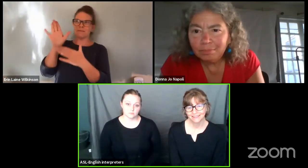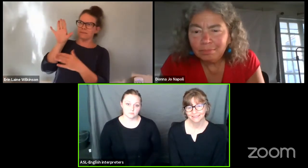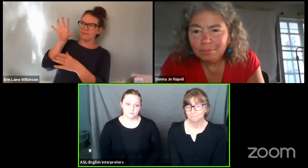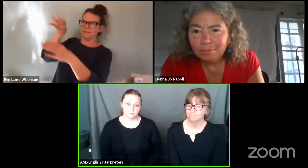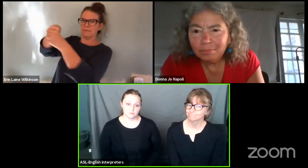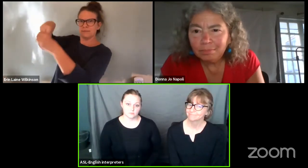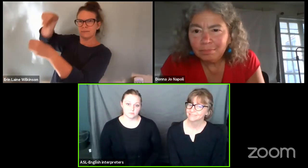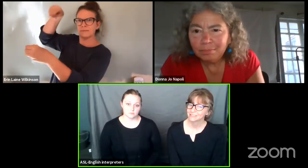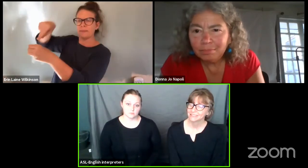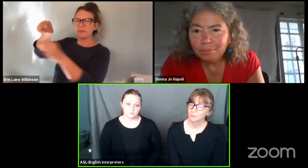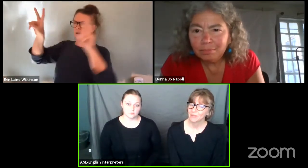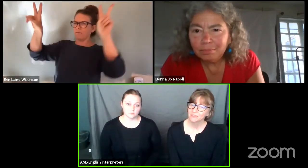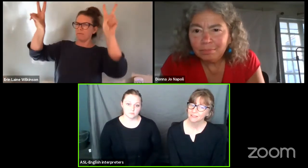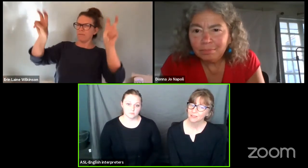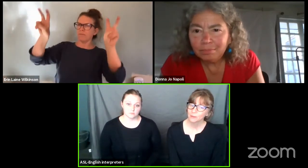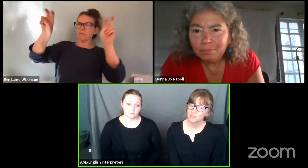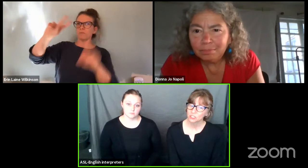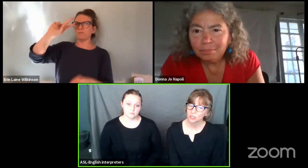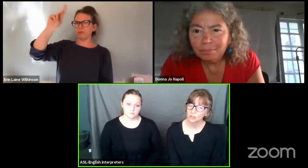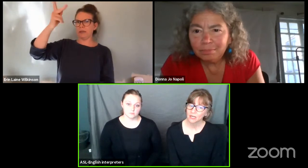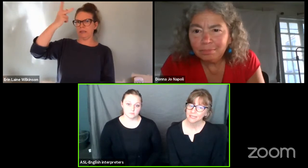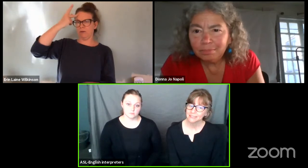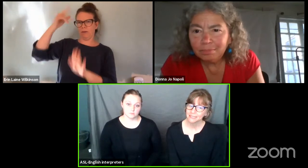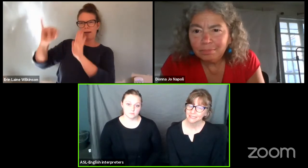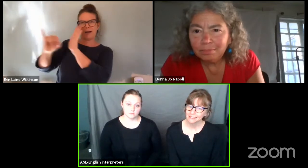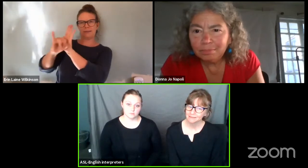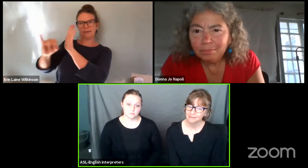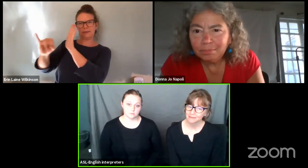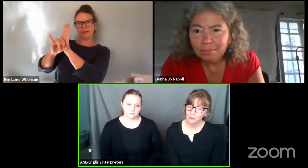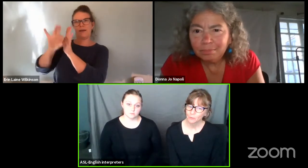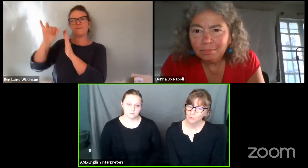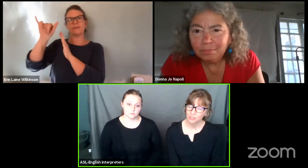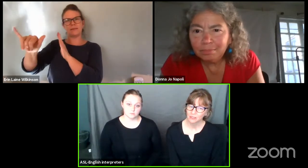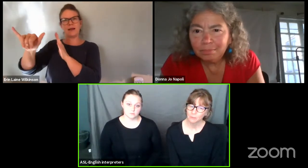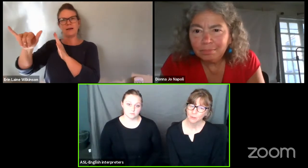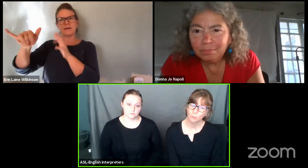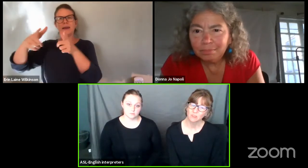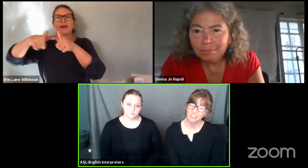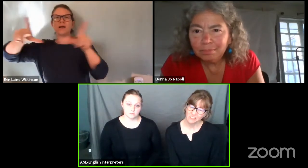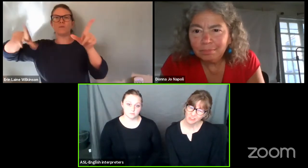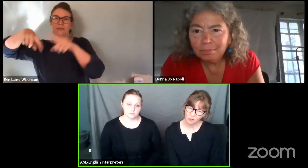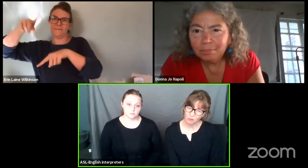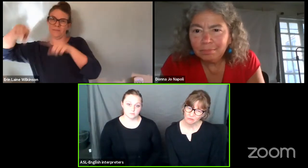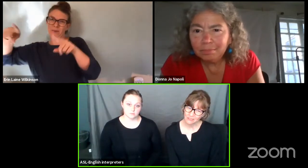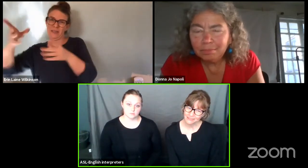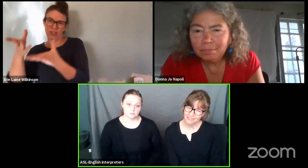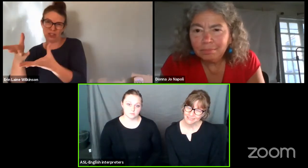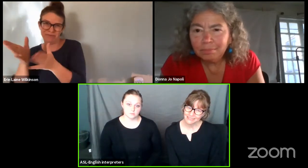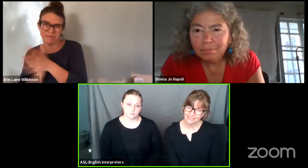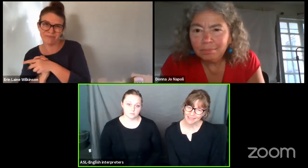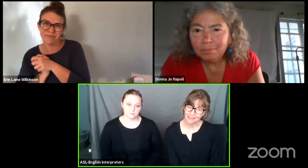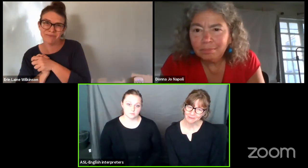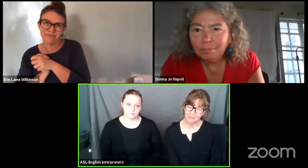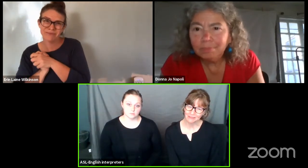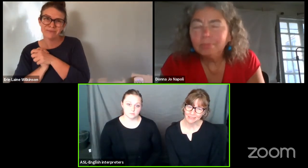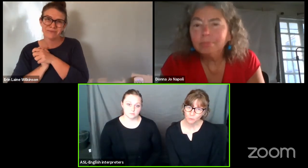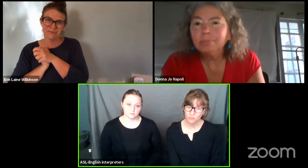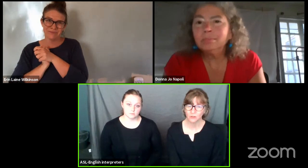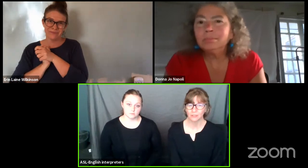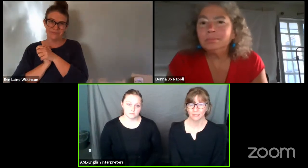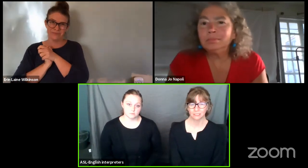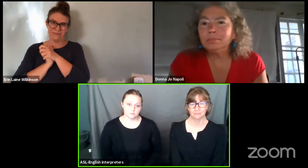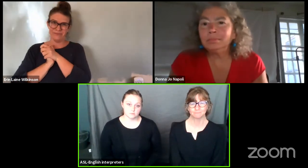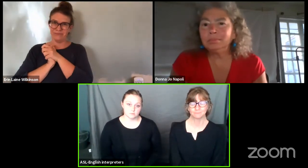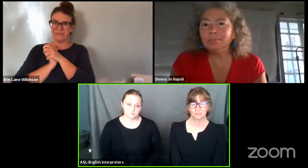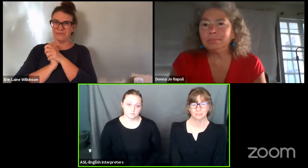I think we have to think about the shared identity when we're talking about political identities and